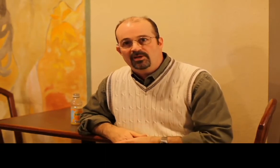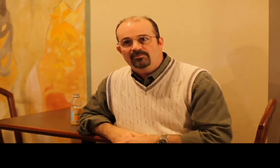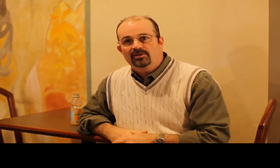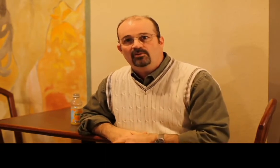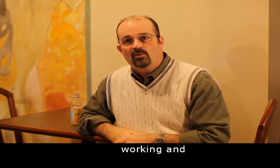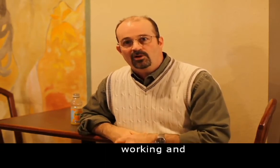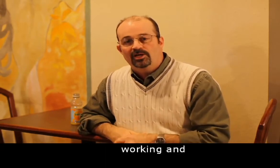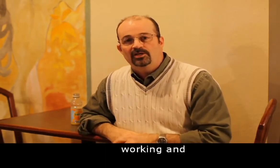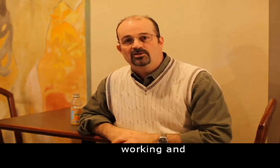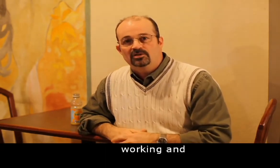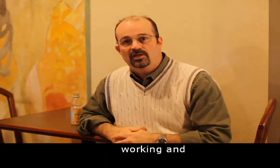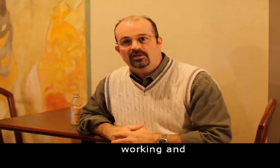commitment, working,